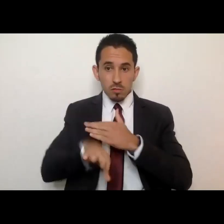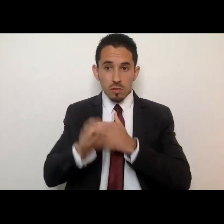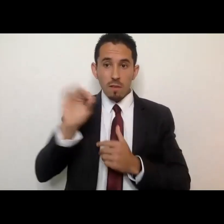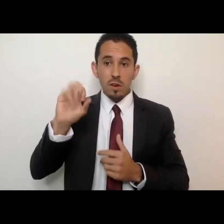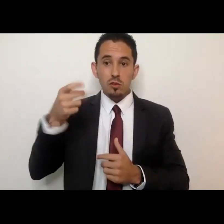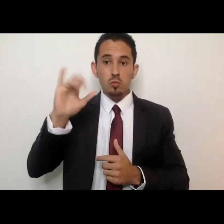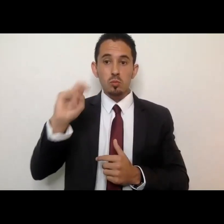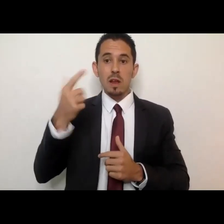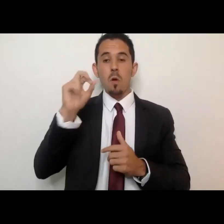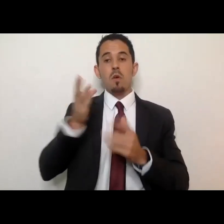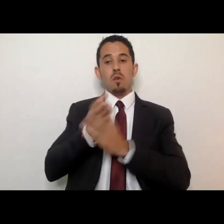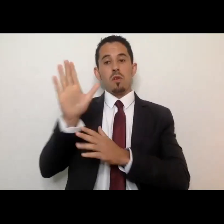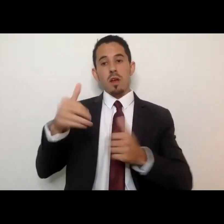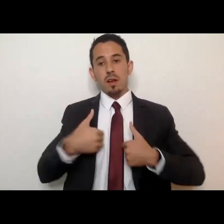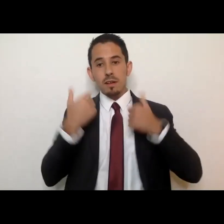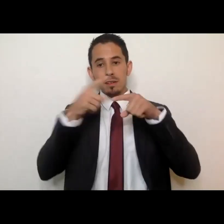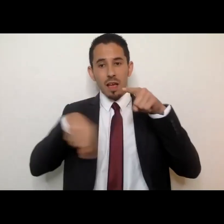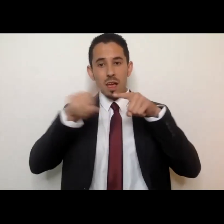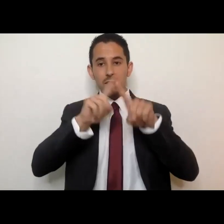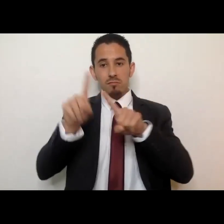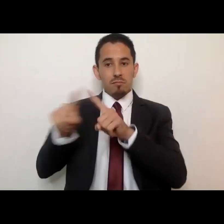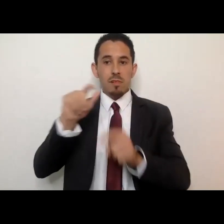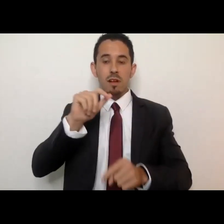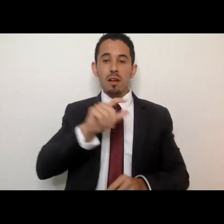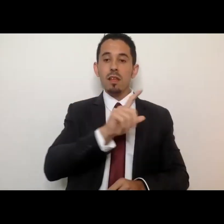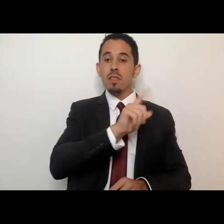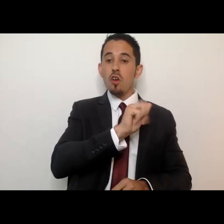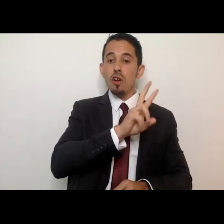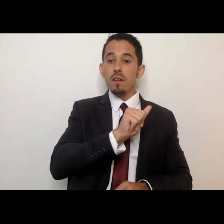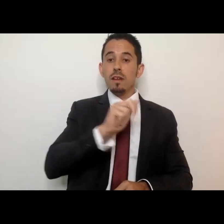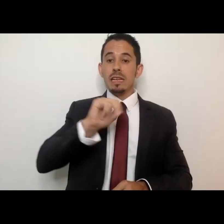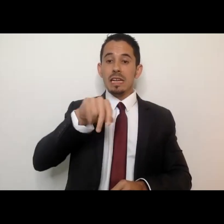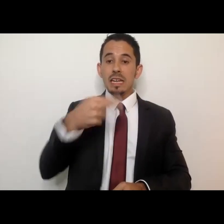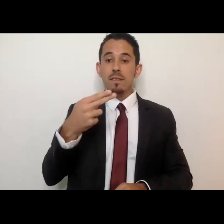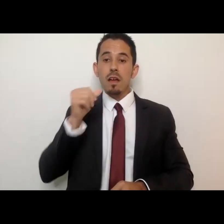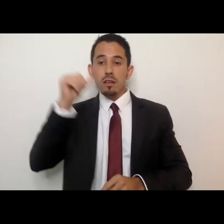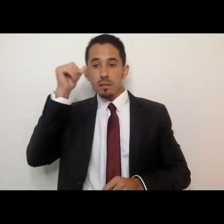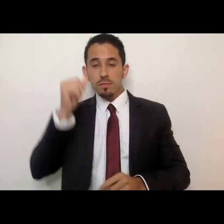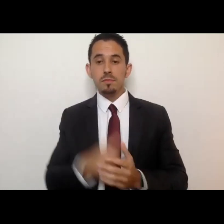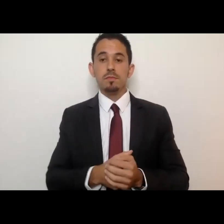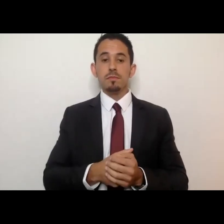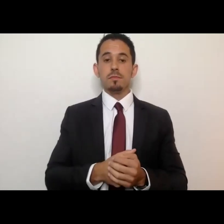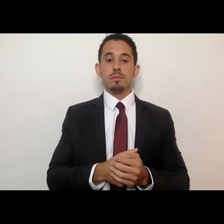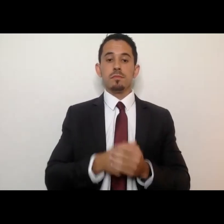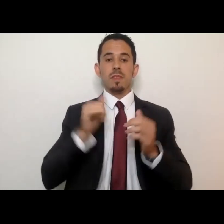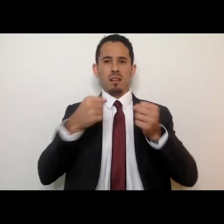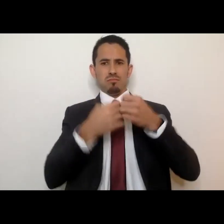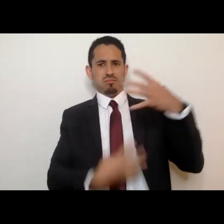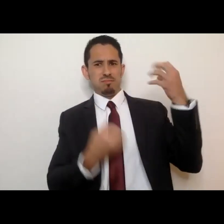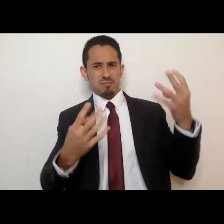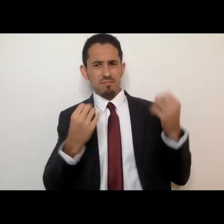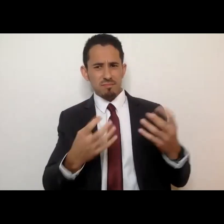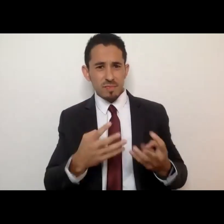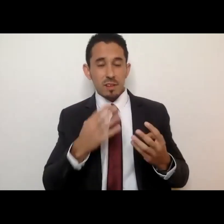and vertical transmission being from the parents, whereas horizontal transmission would be through different life stages, larva, nymph, and adult.